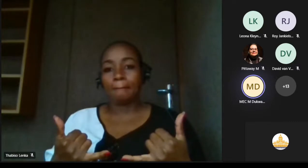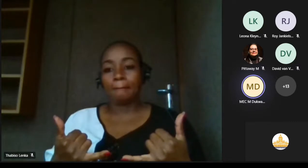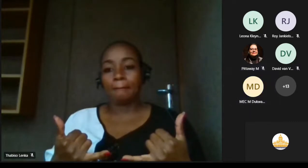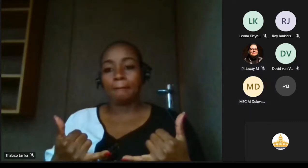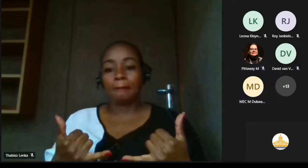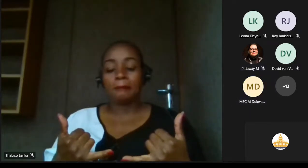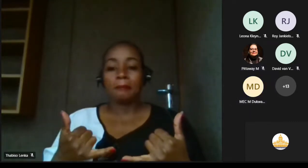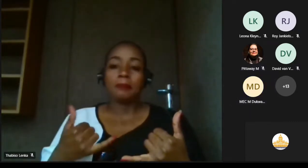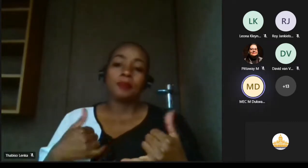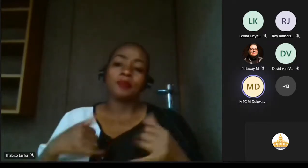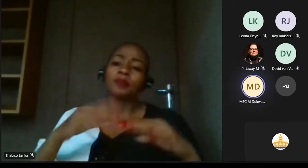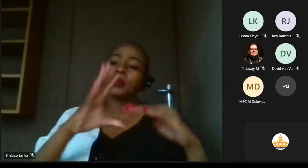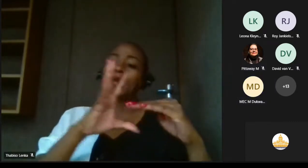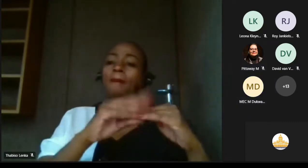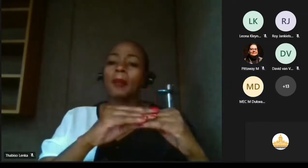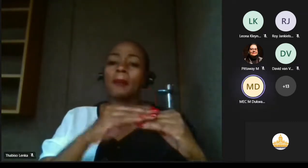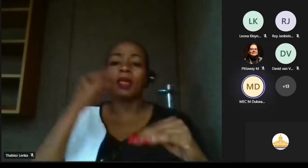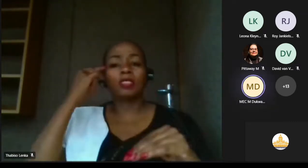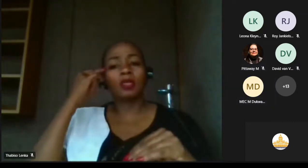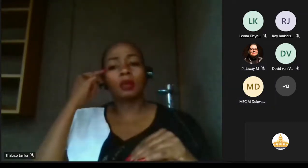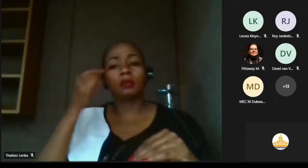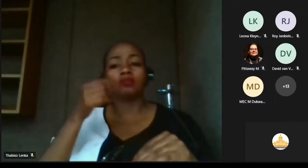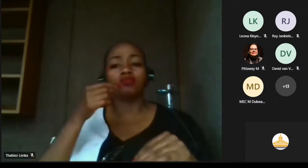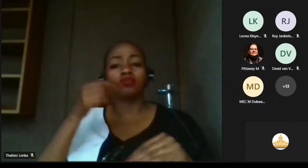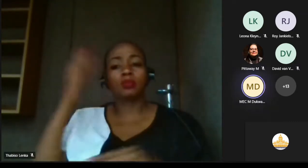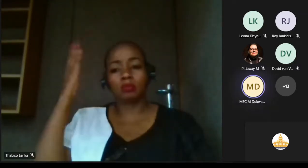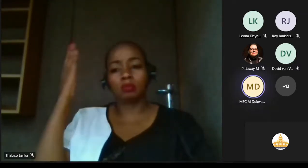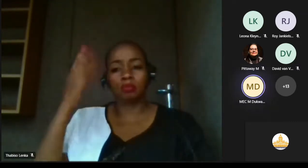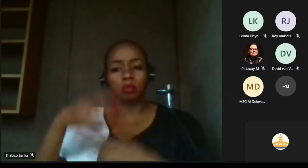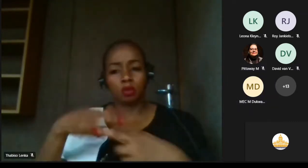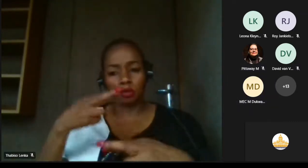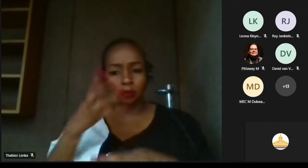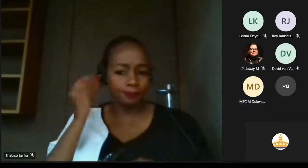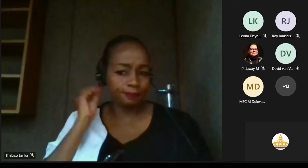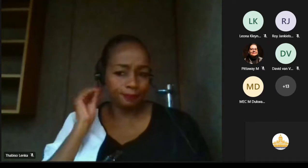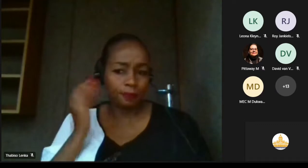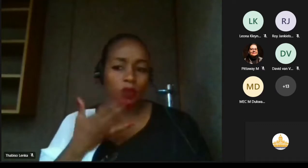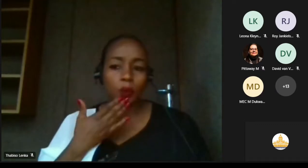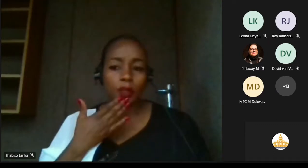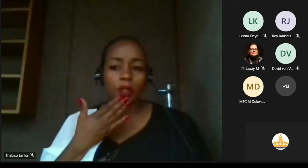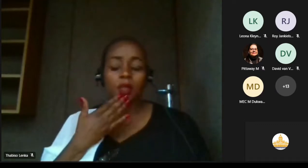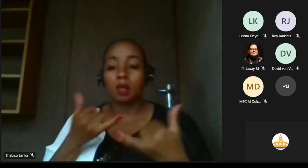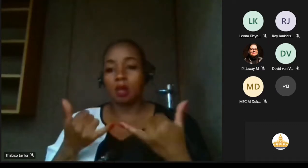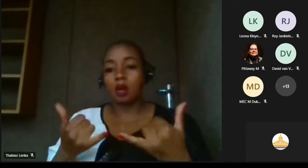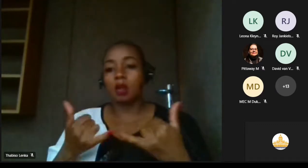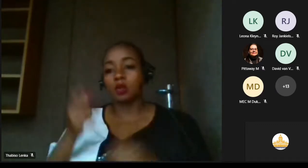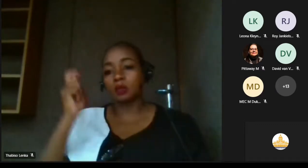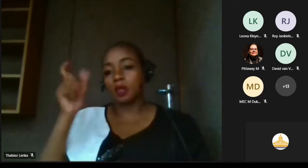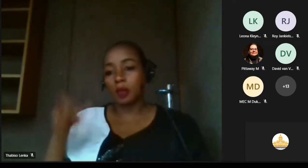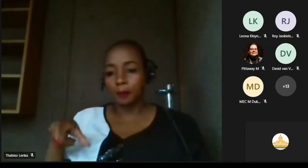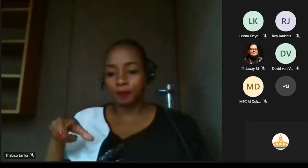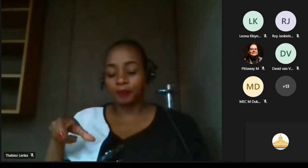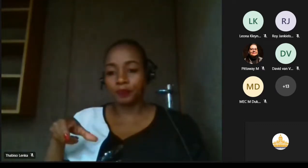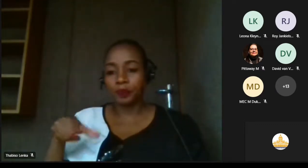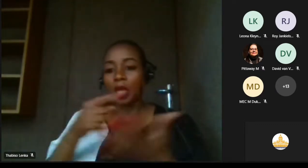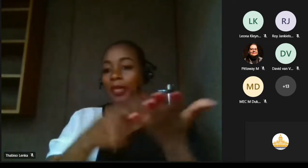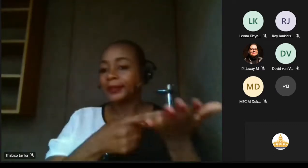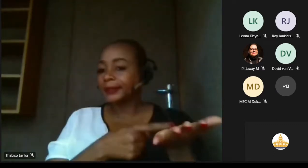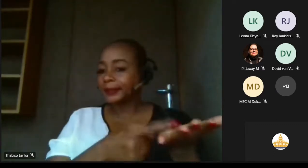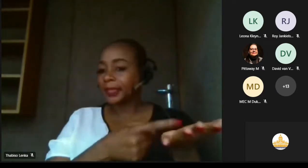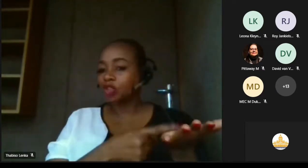When does the Honourable Member propose the report to be considered? Now, Honourable Speaker. Any